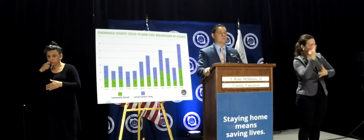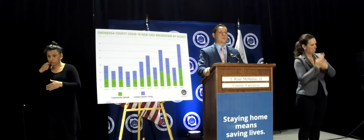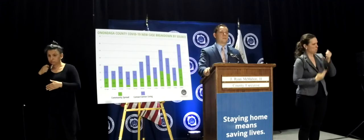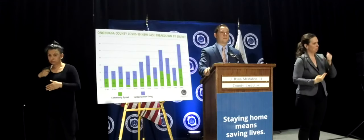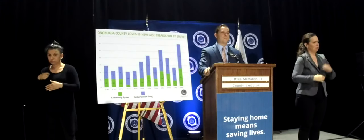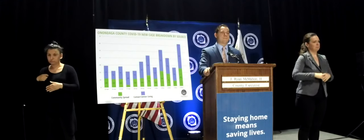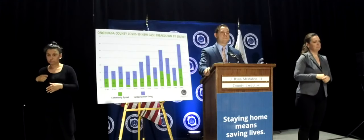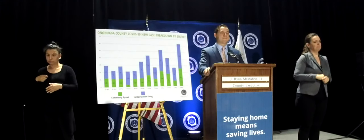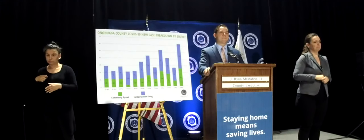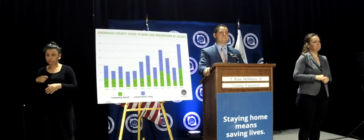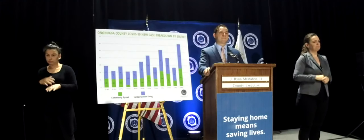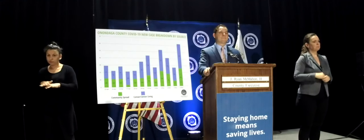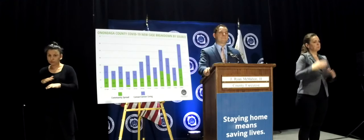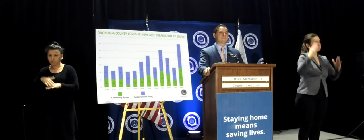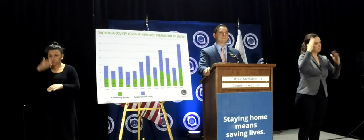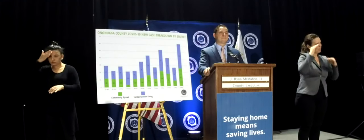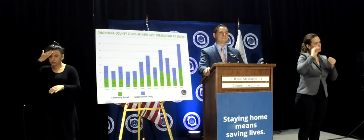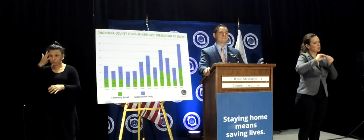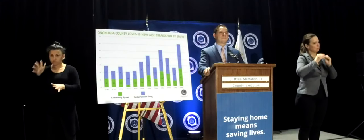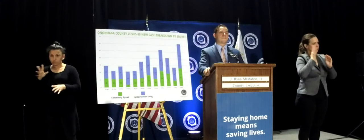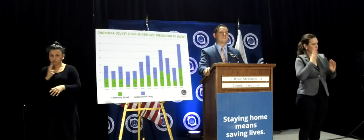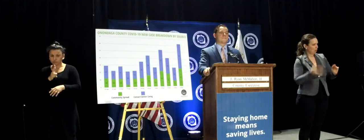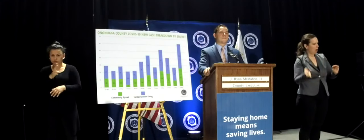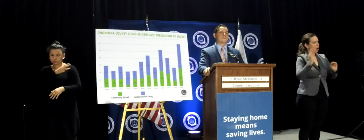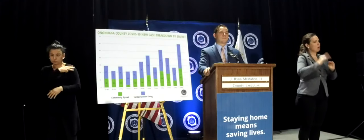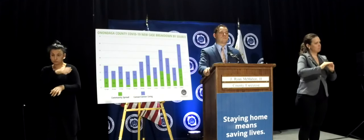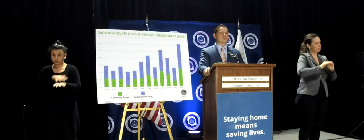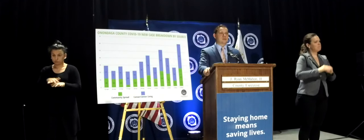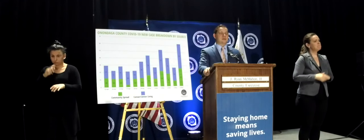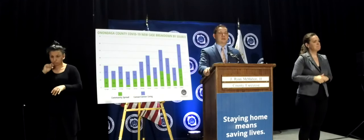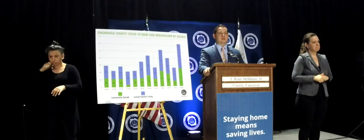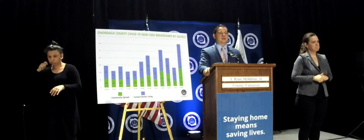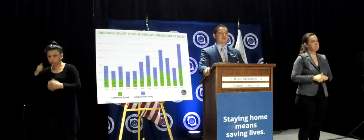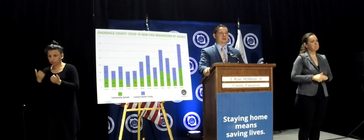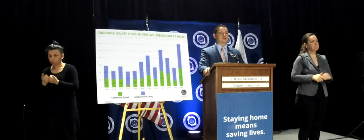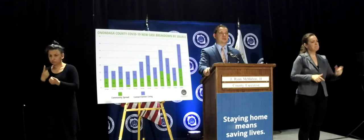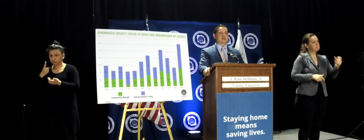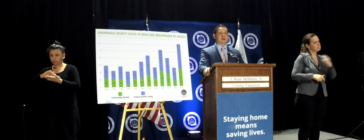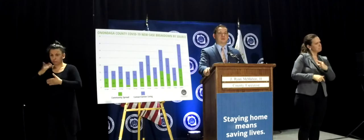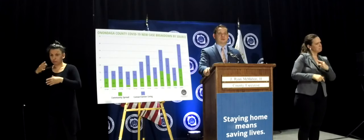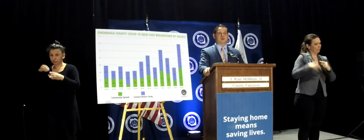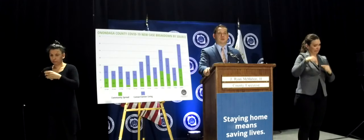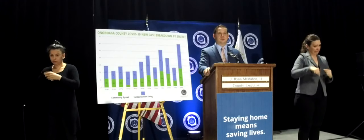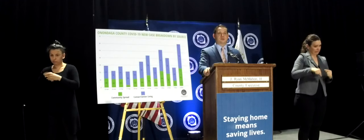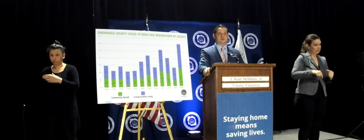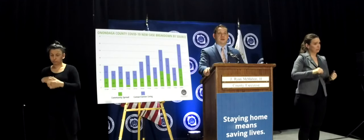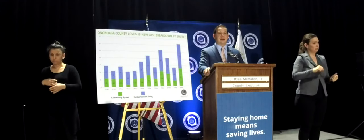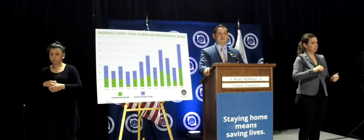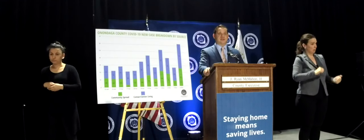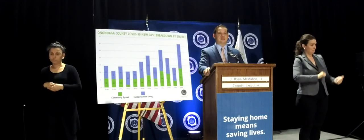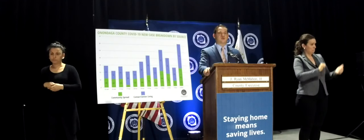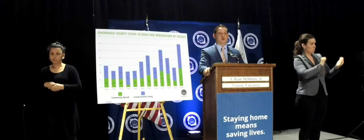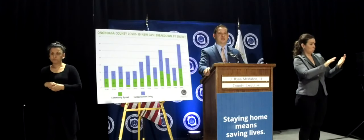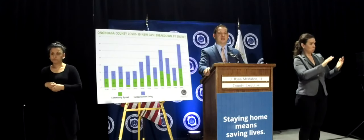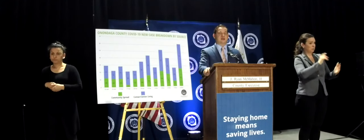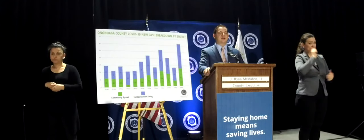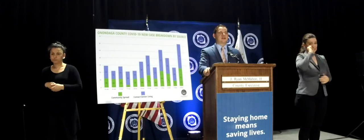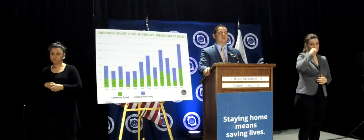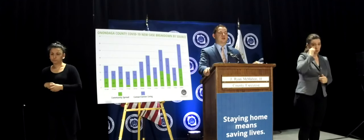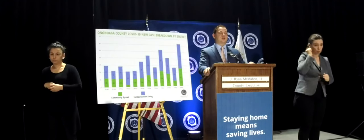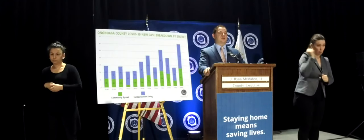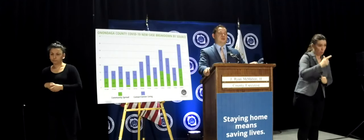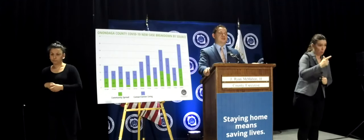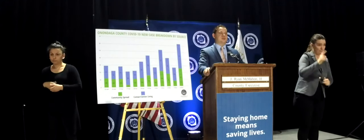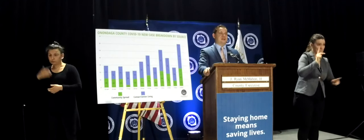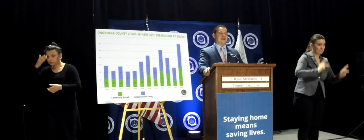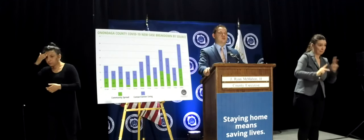this strategy just heading towards testing everybody? You could eventually get there. Certain communities, if they have to test 14,000,